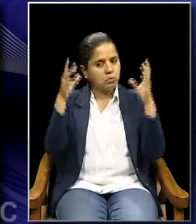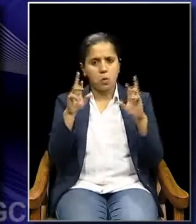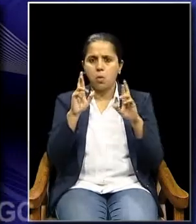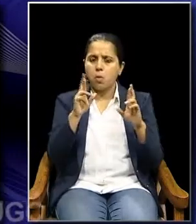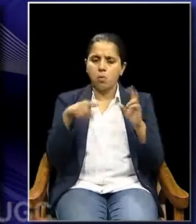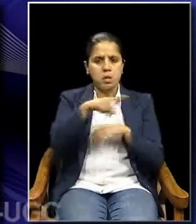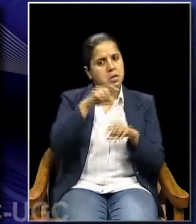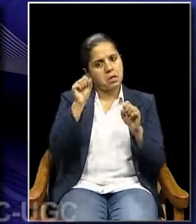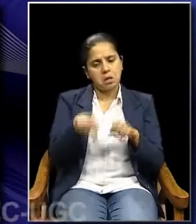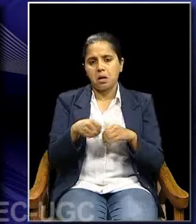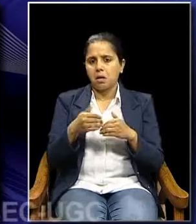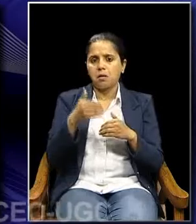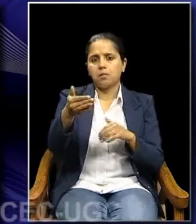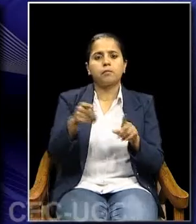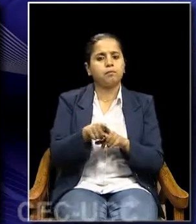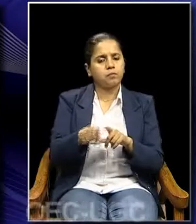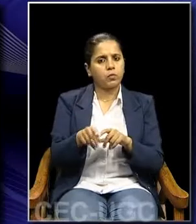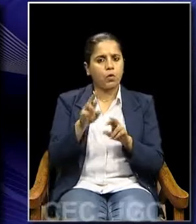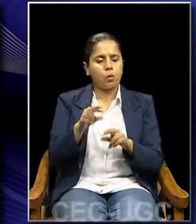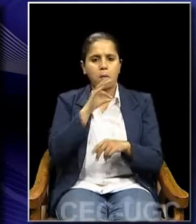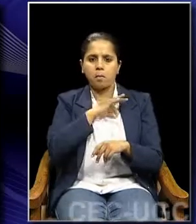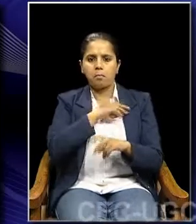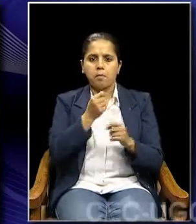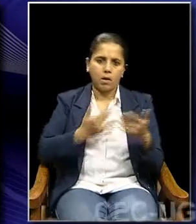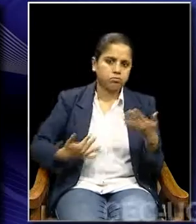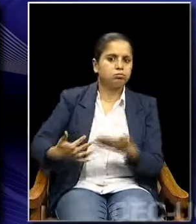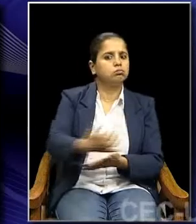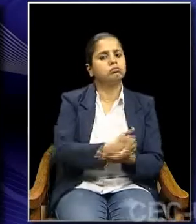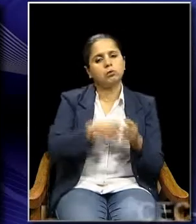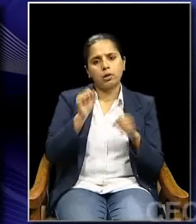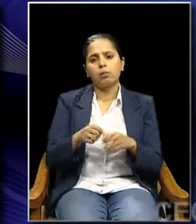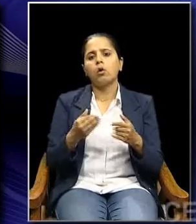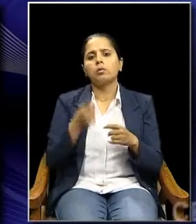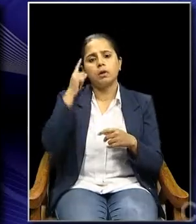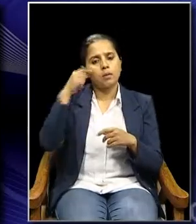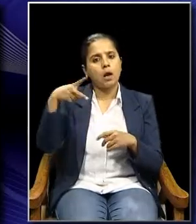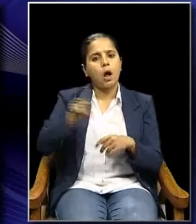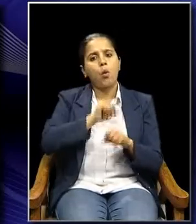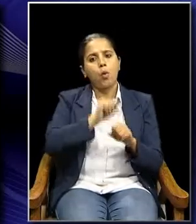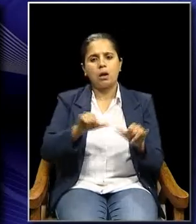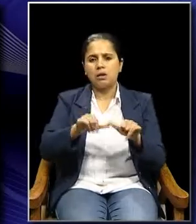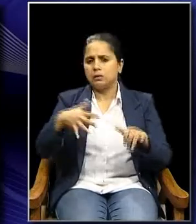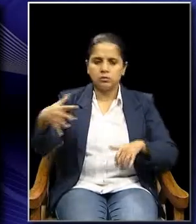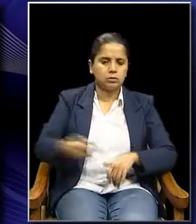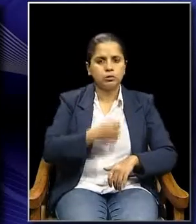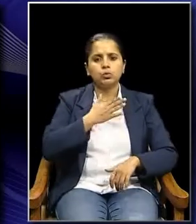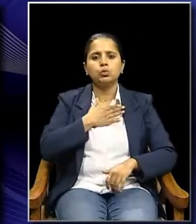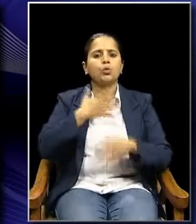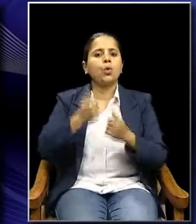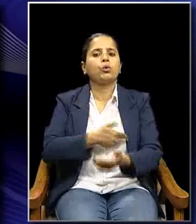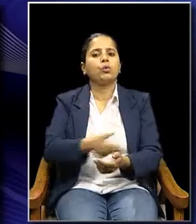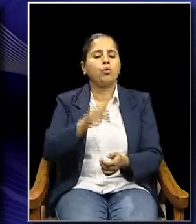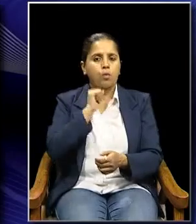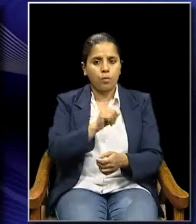able to in a way earn that kind of a money by which he could get back his own land. And we find